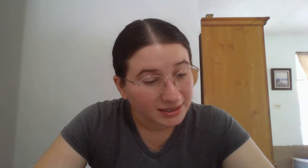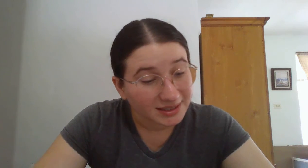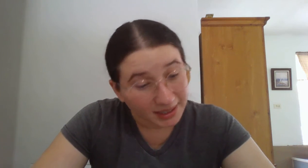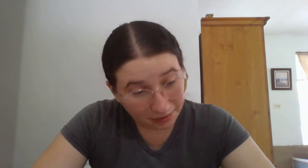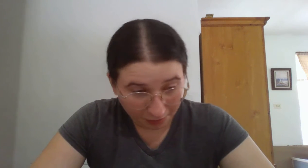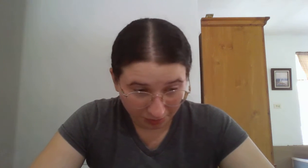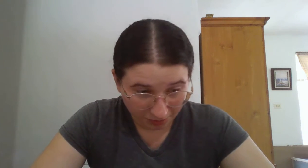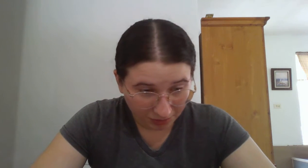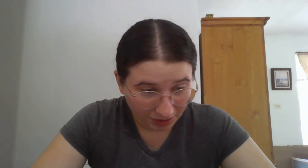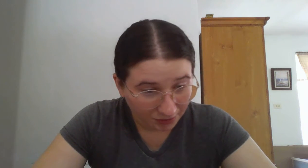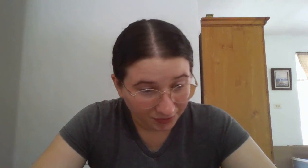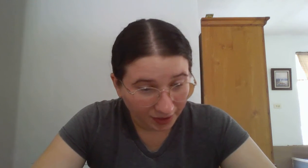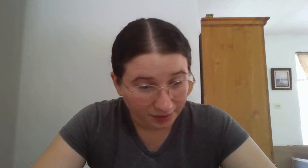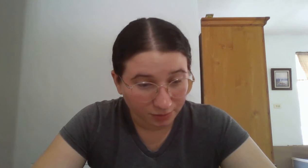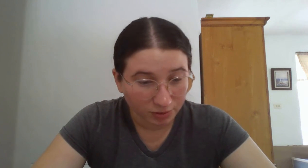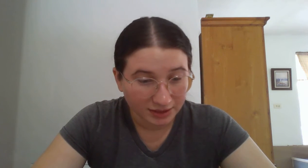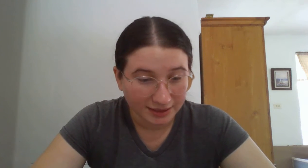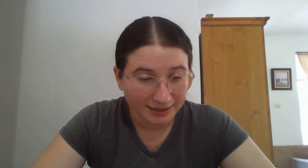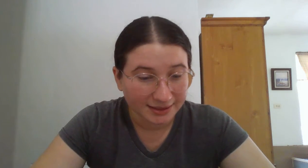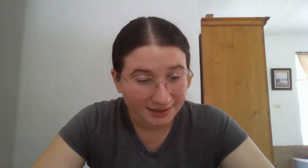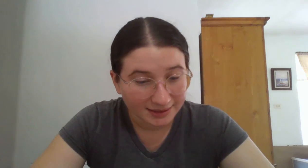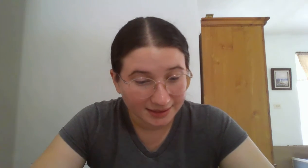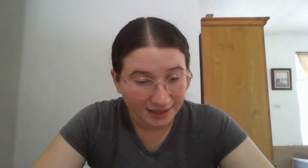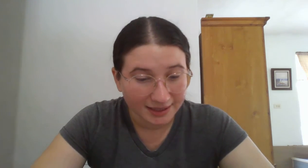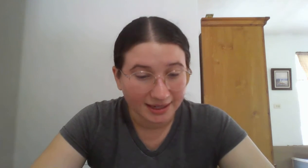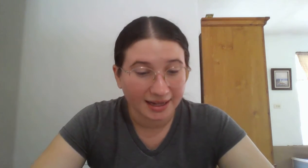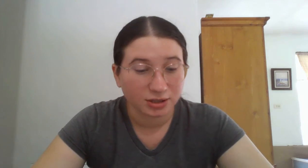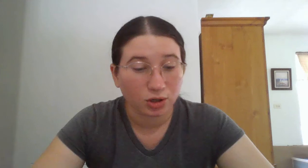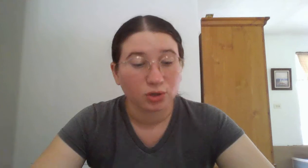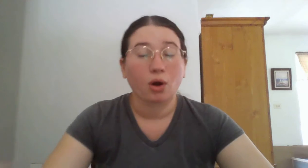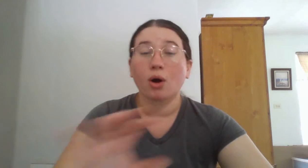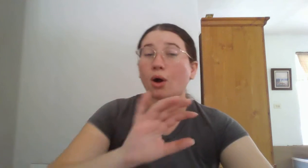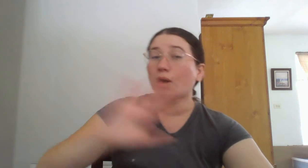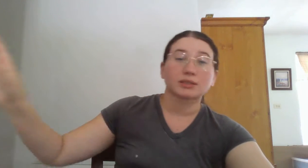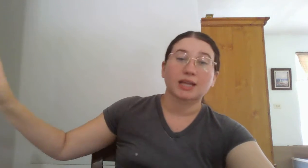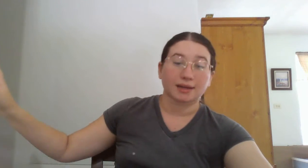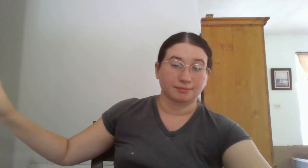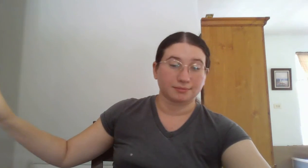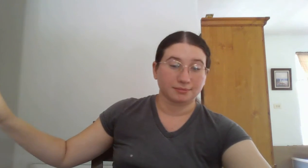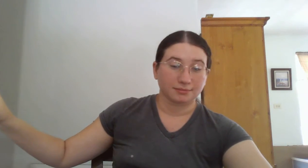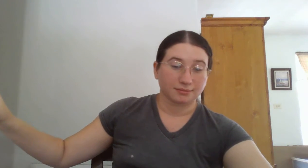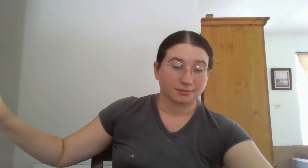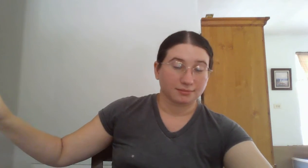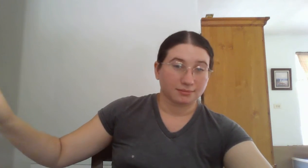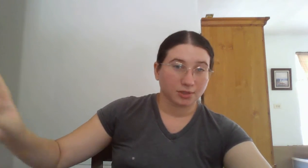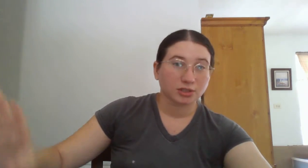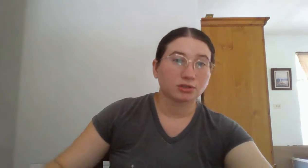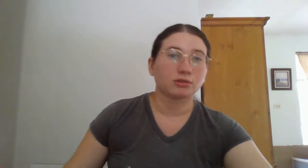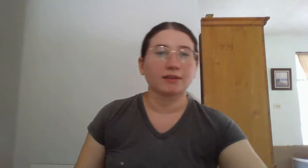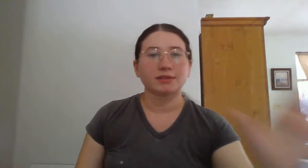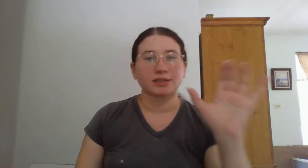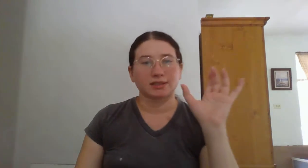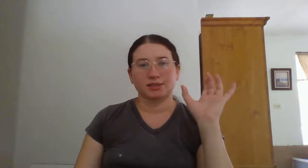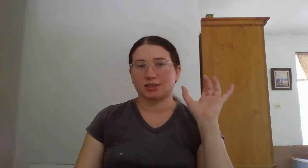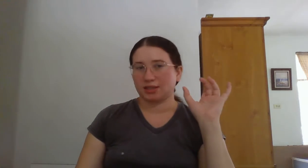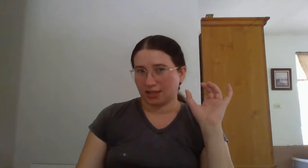it's terrible. He fell and broke his leg. Since then, it has hurt all the time. Right? So you have the sentence,